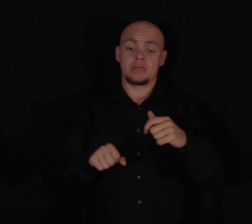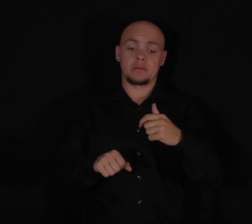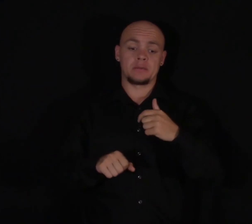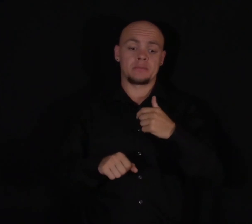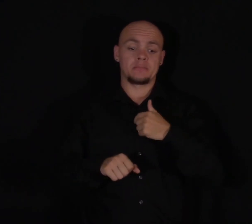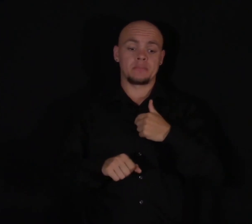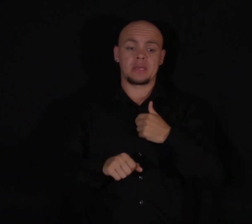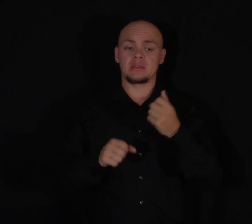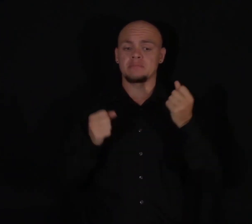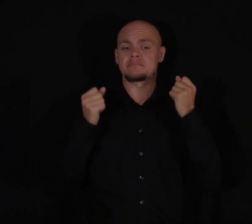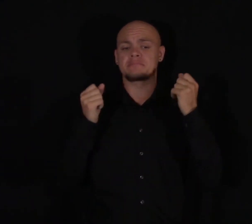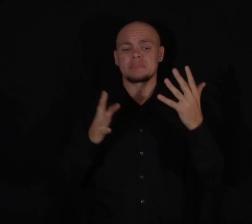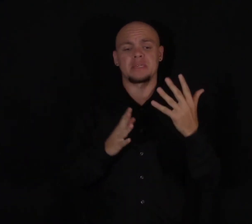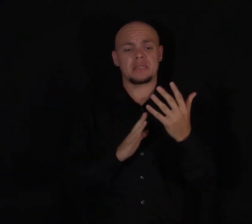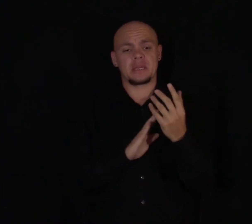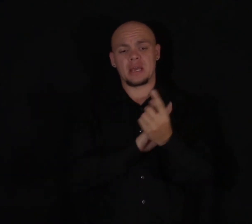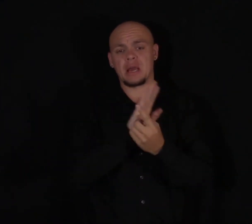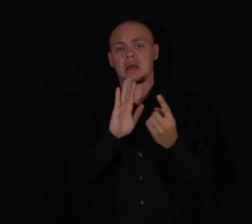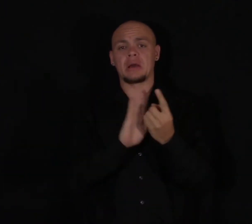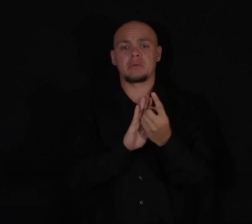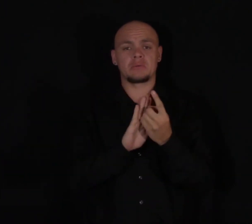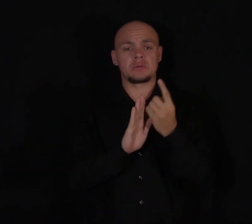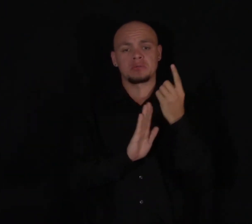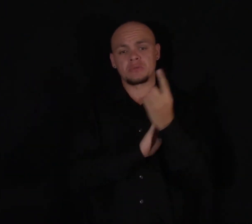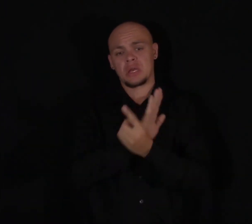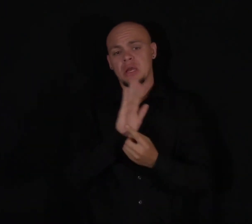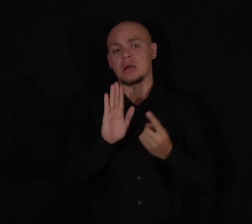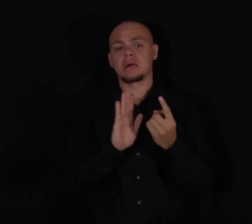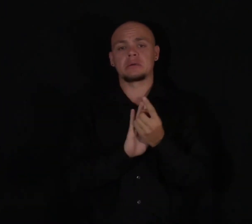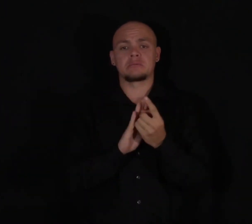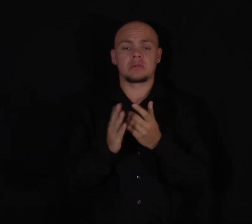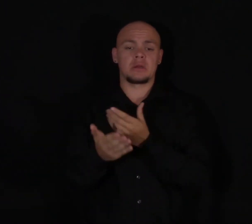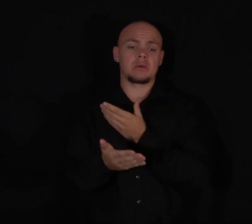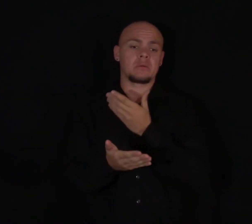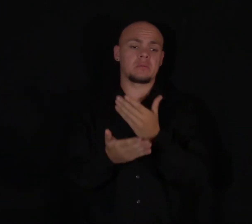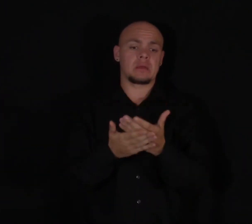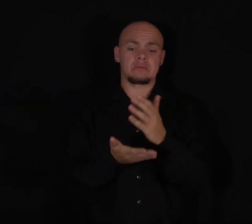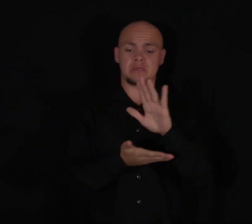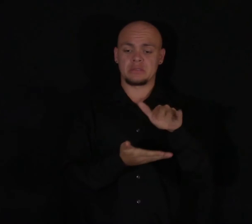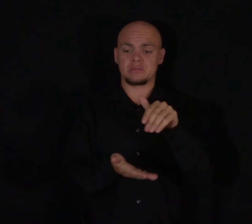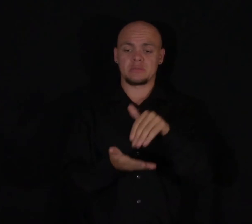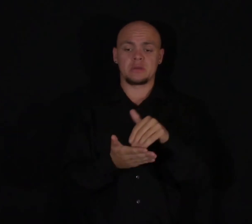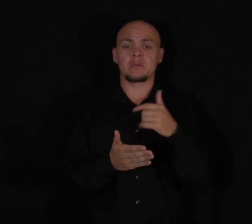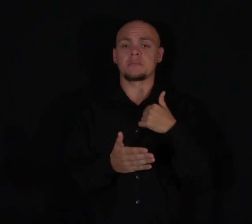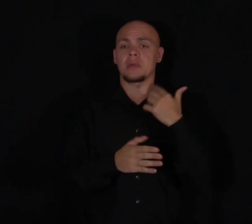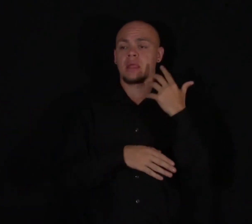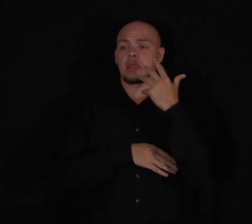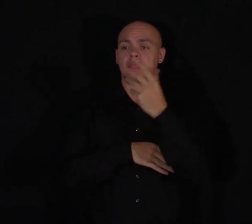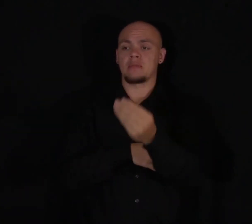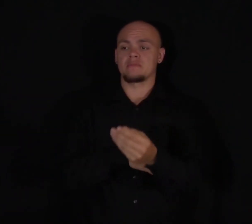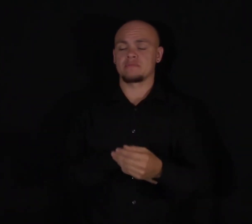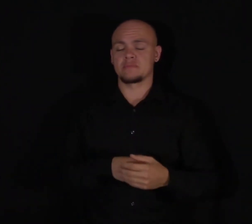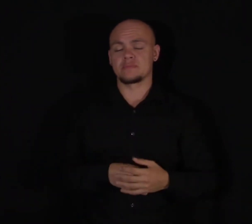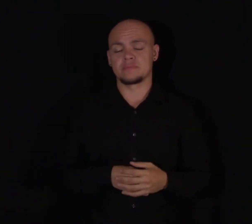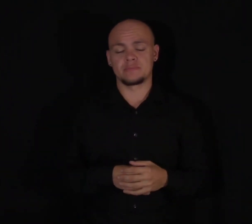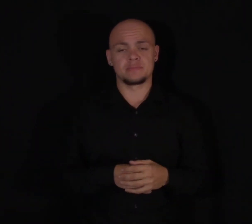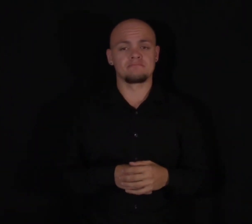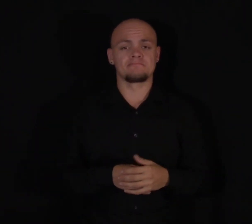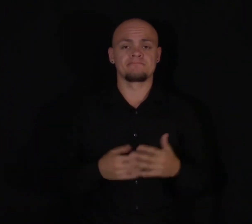many hours, and had been obliged to return nearly to the same spot from which I had departed. Besides, they observed